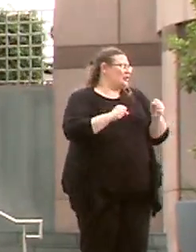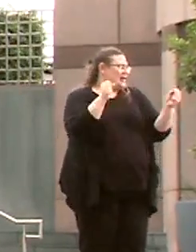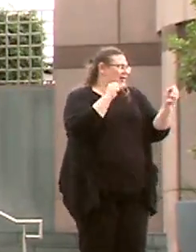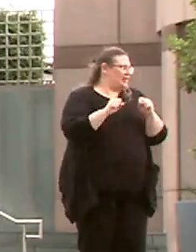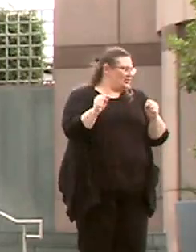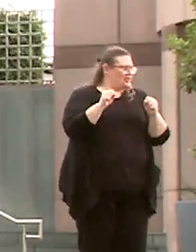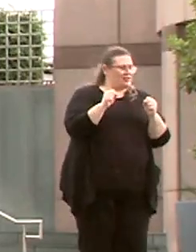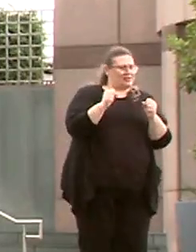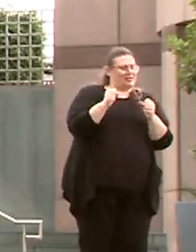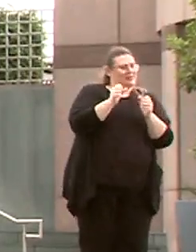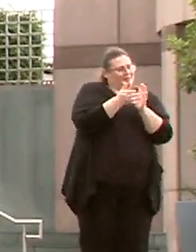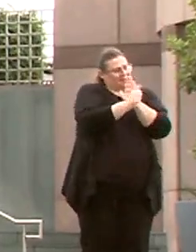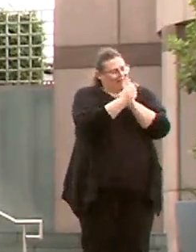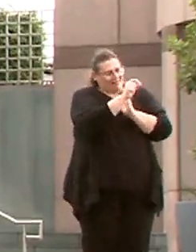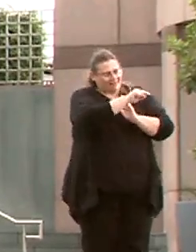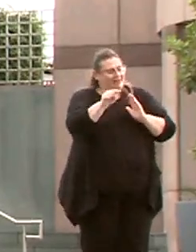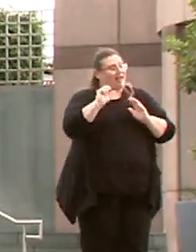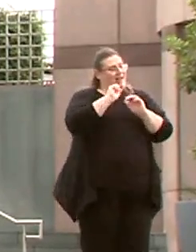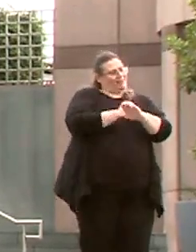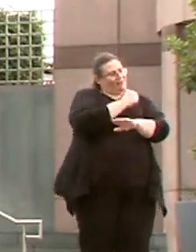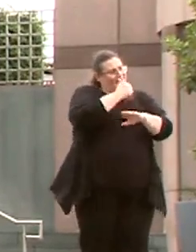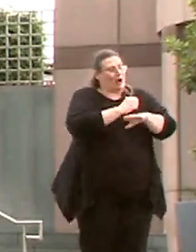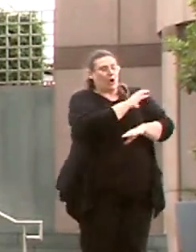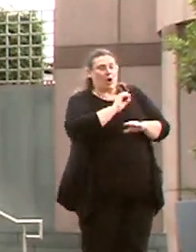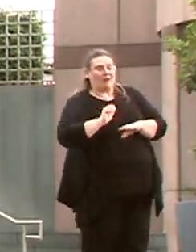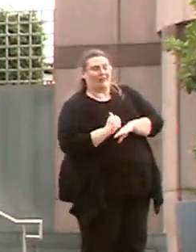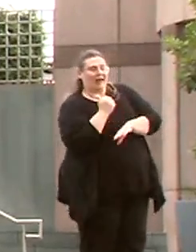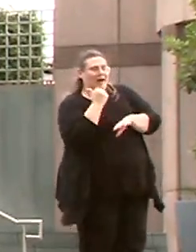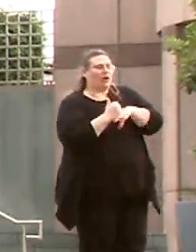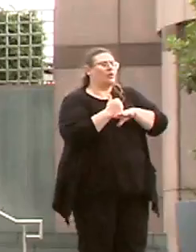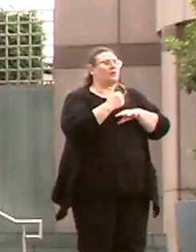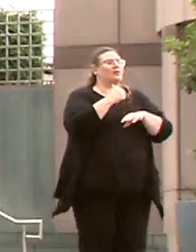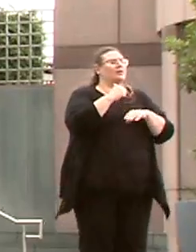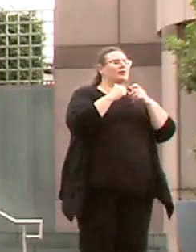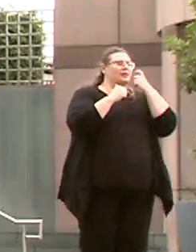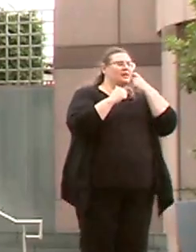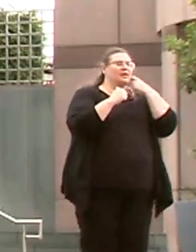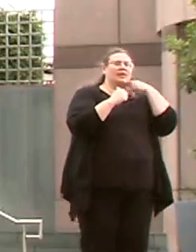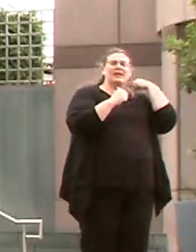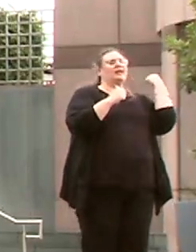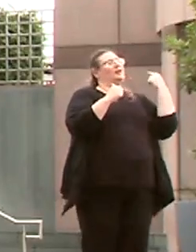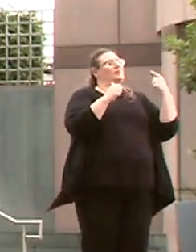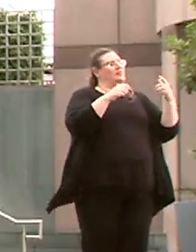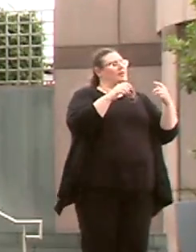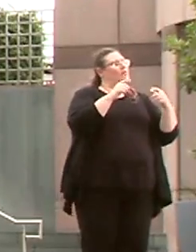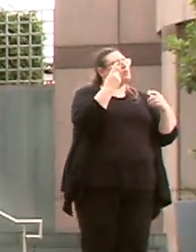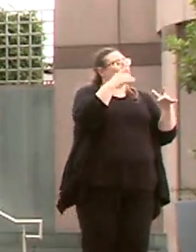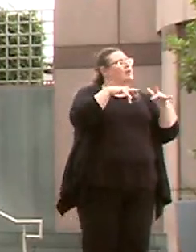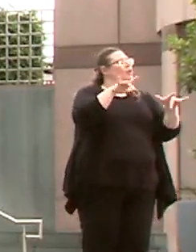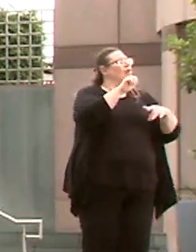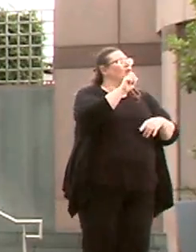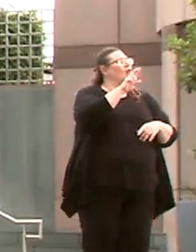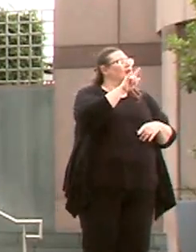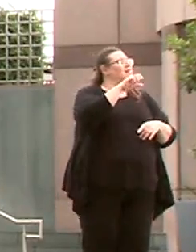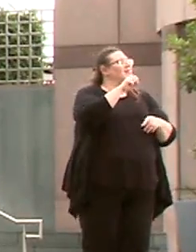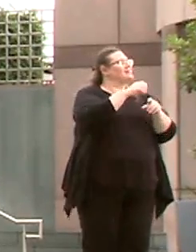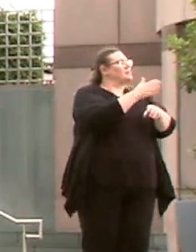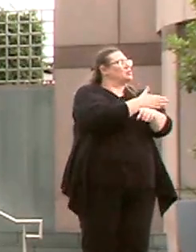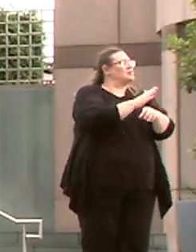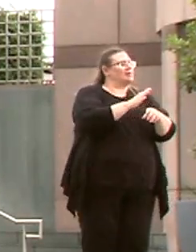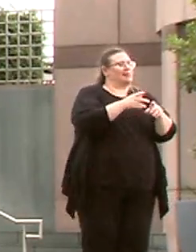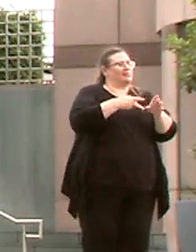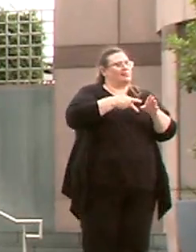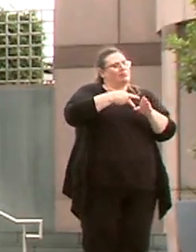C Talent, and founder and co-founder of Ramped Recording Artists and Music Professionals